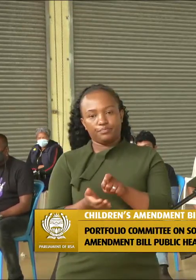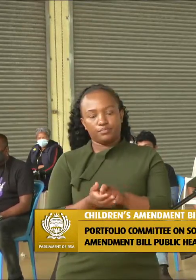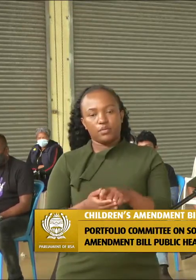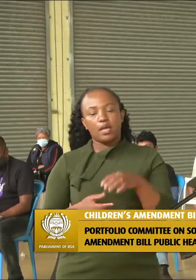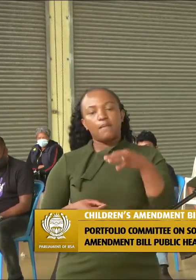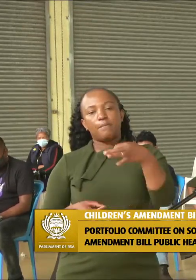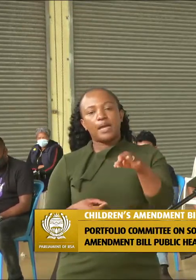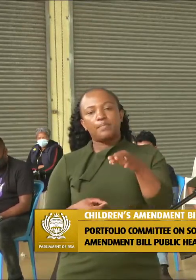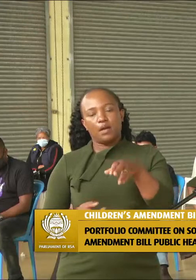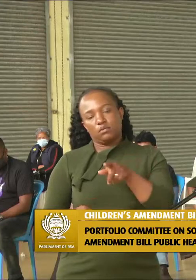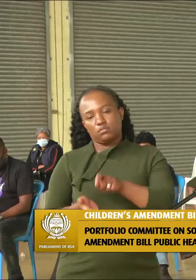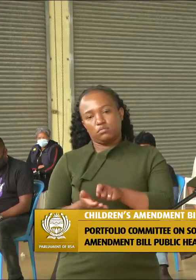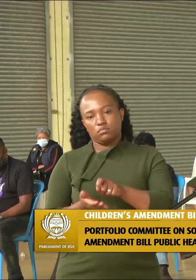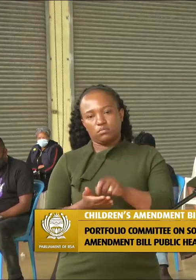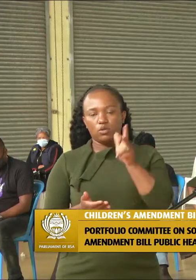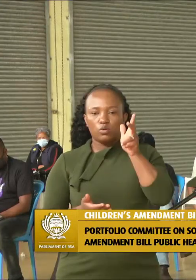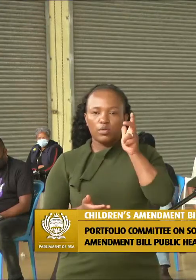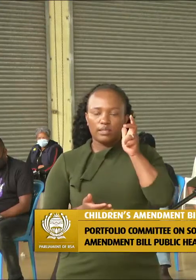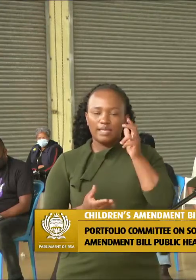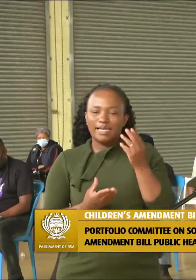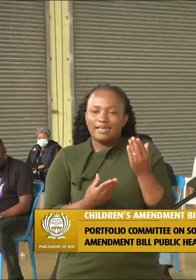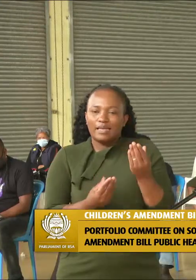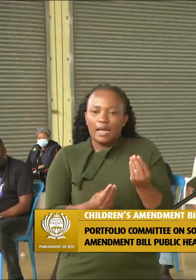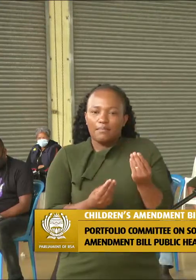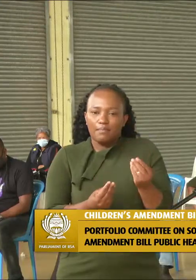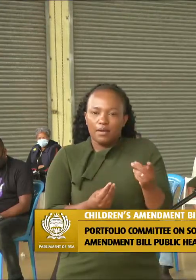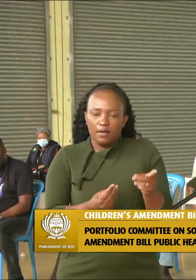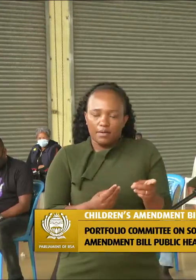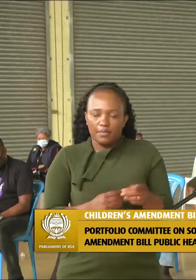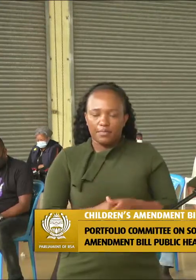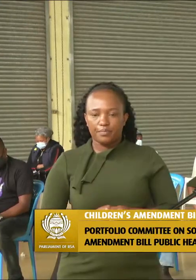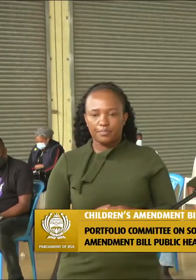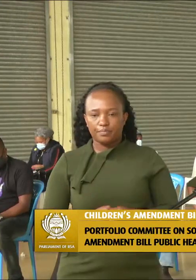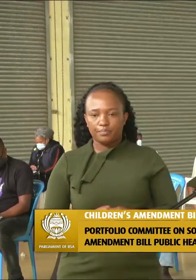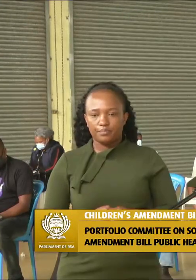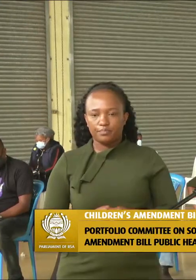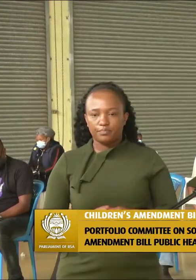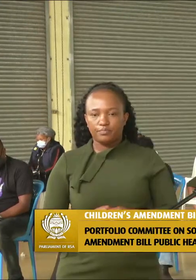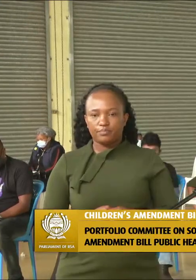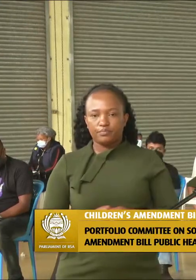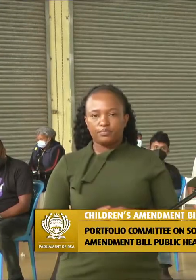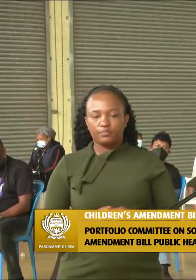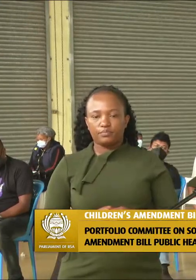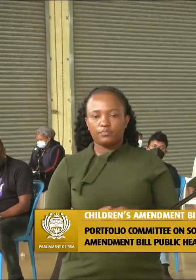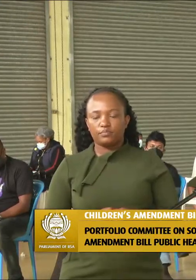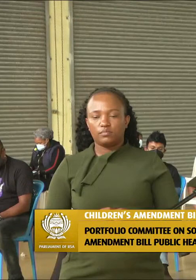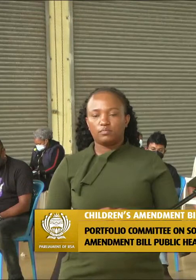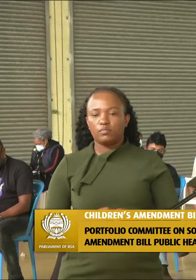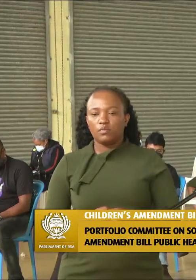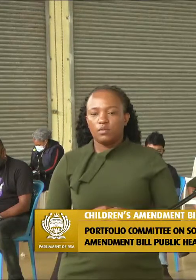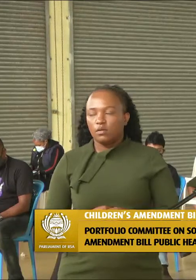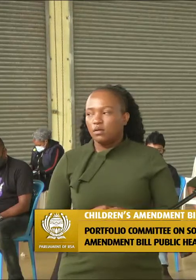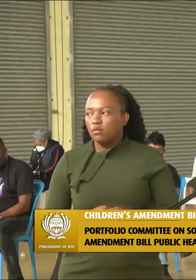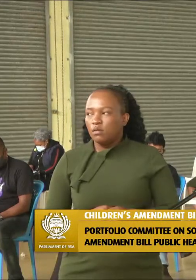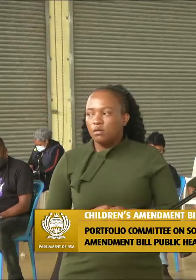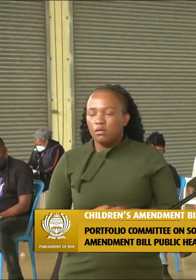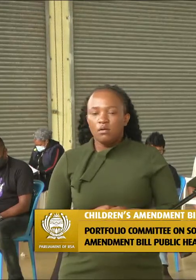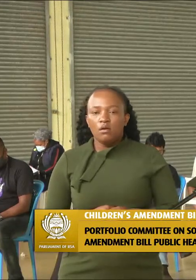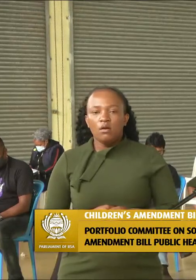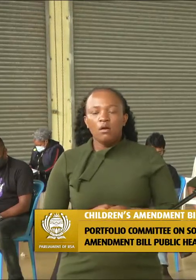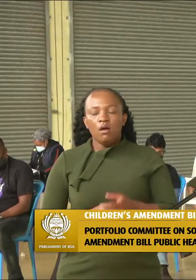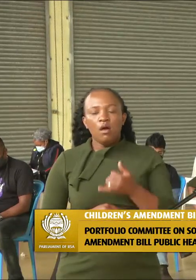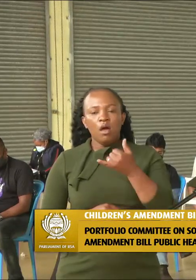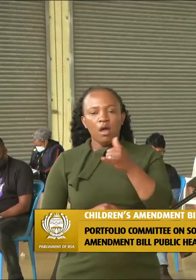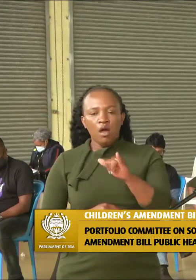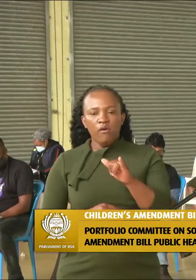papers? Nilalele le number ayibizayo. Sicela Siva. If kune cases